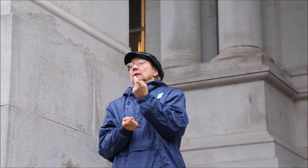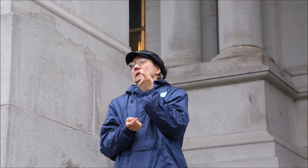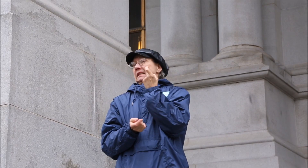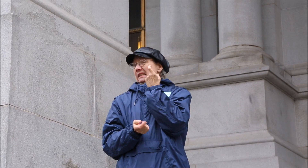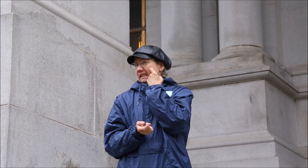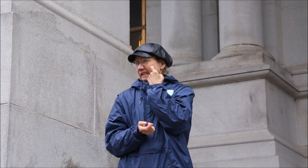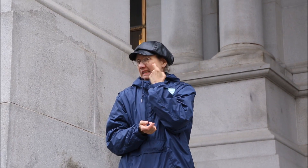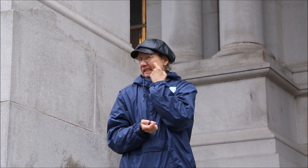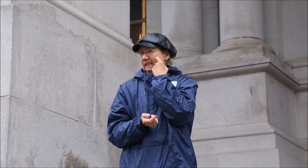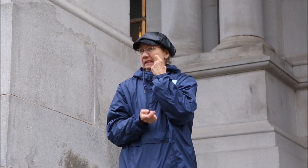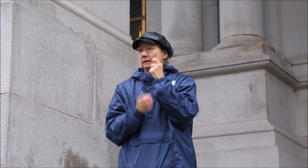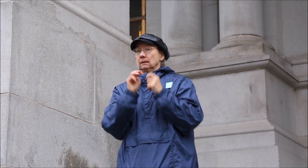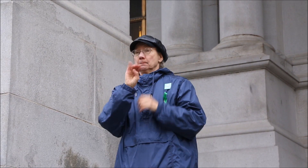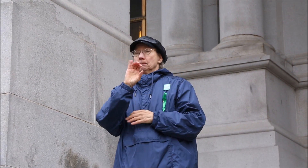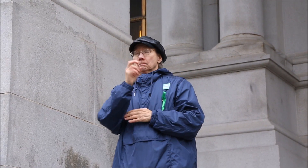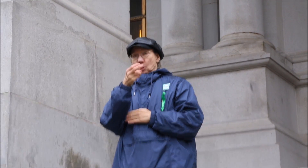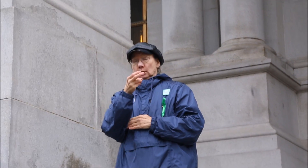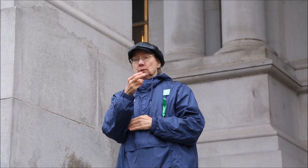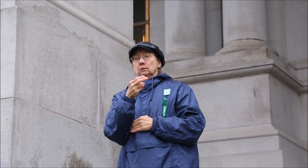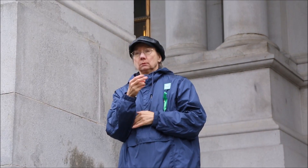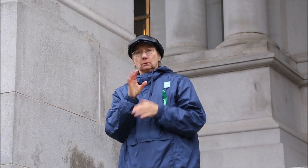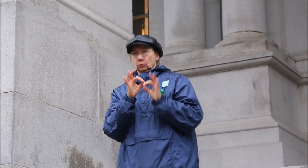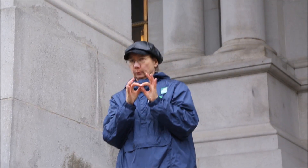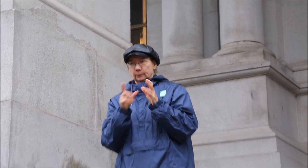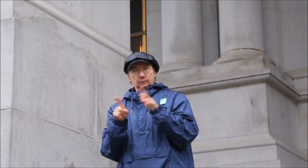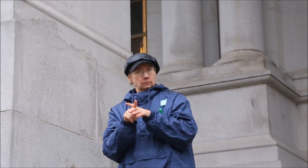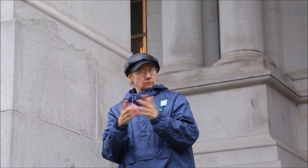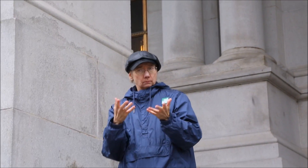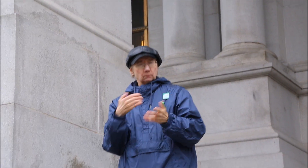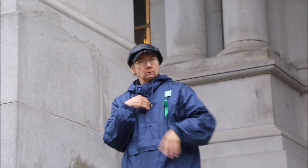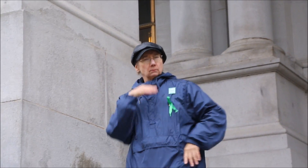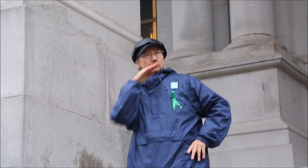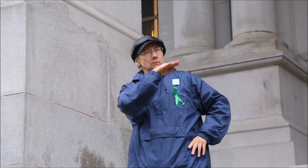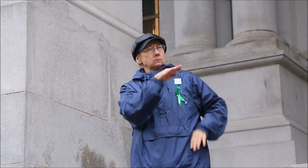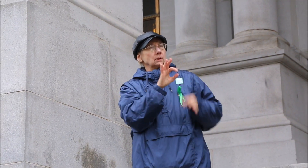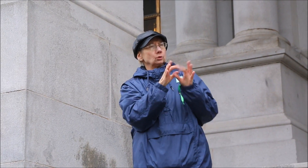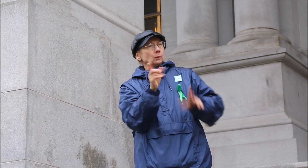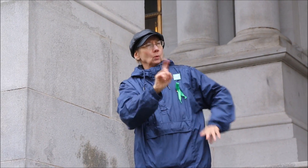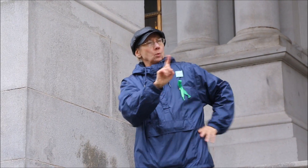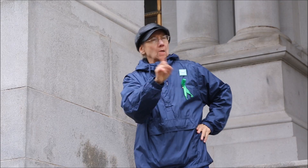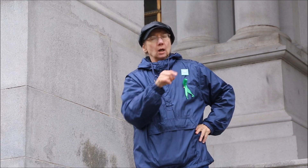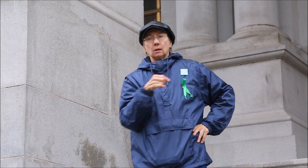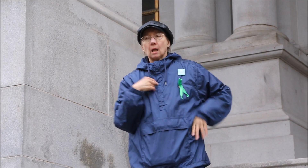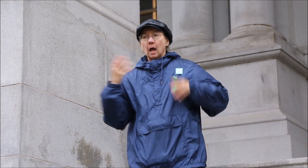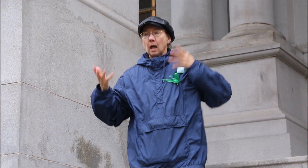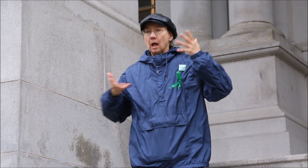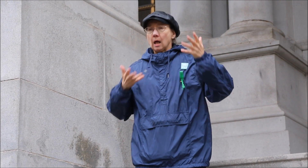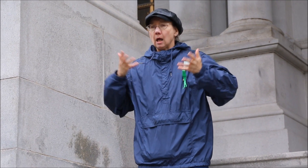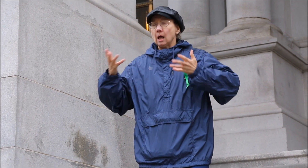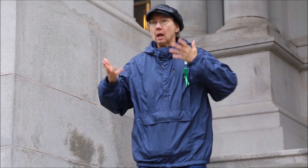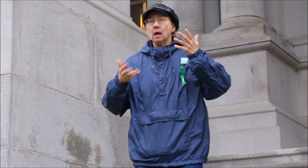the police. My daughter was trying to figure things out and help me understand what she thought was going